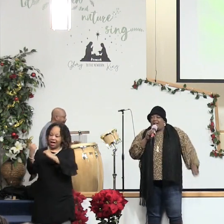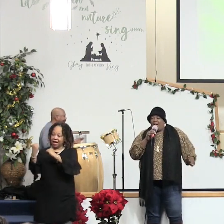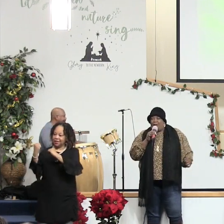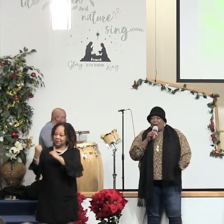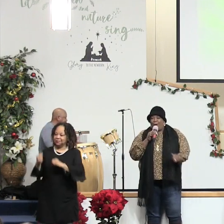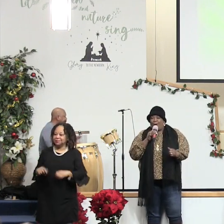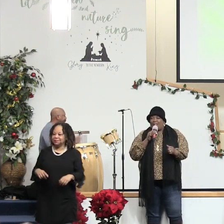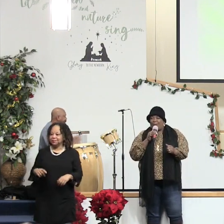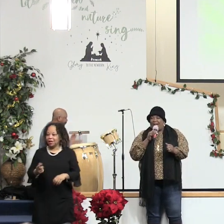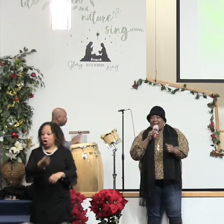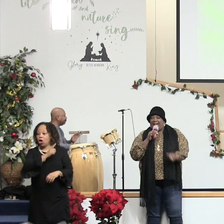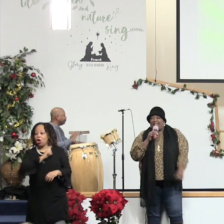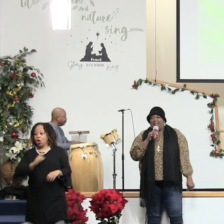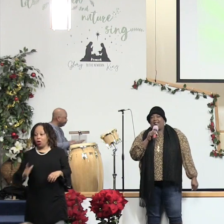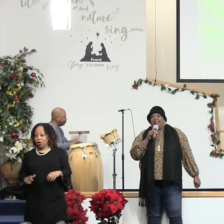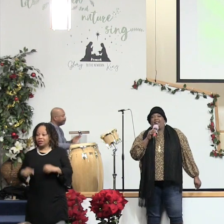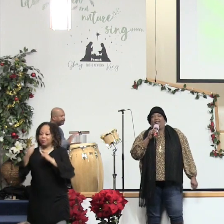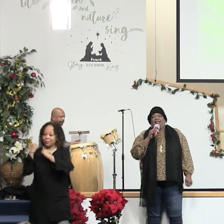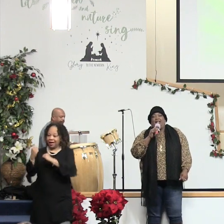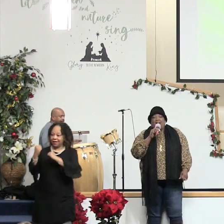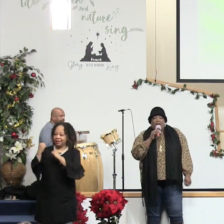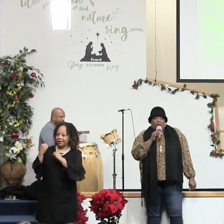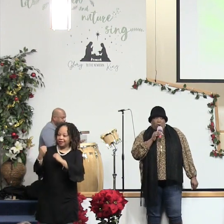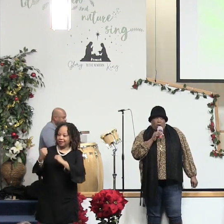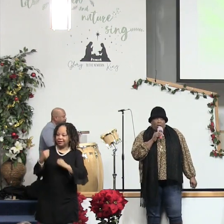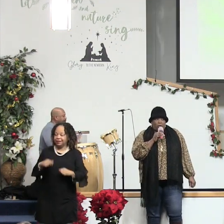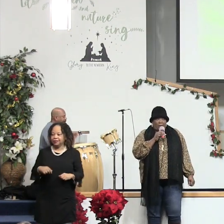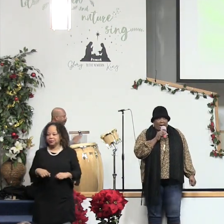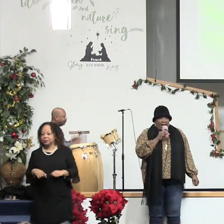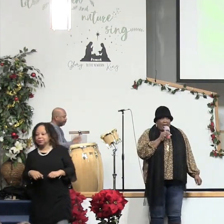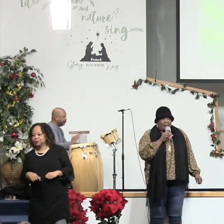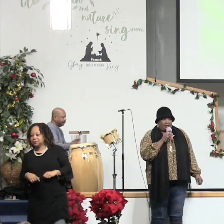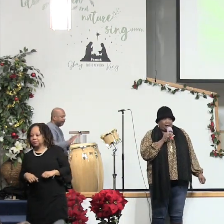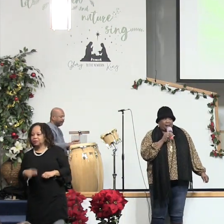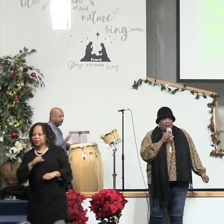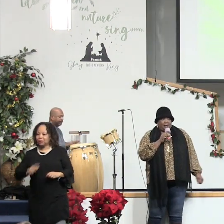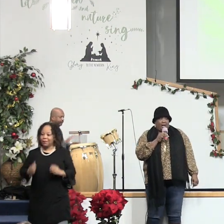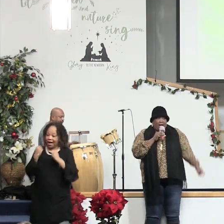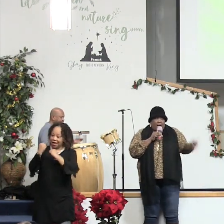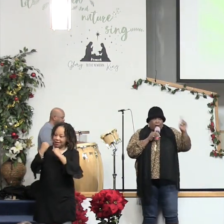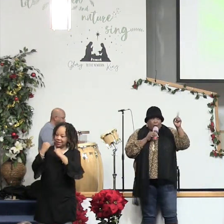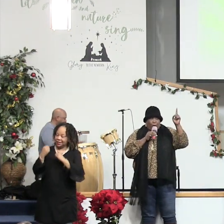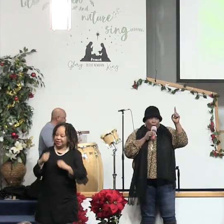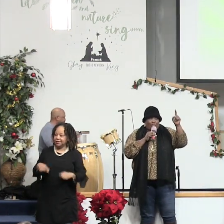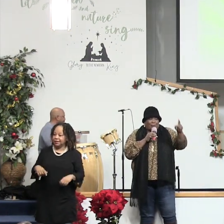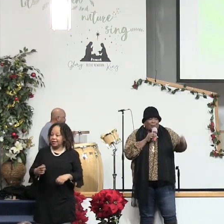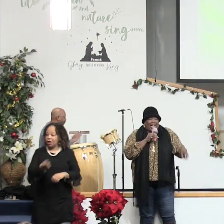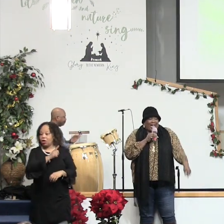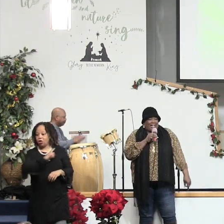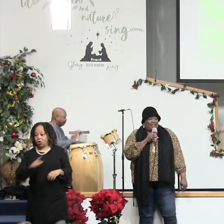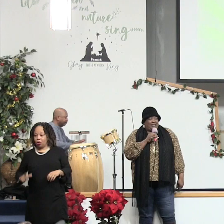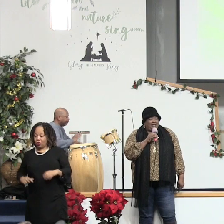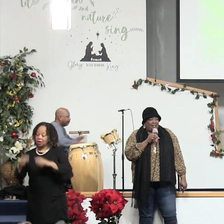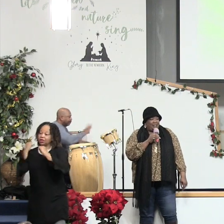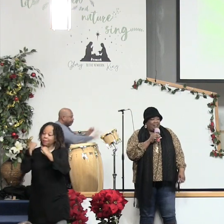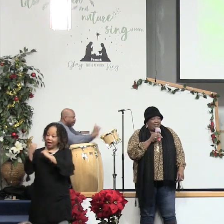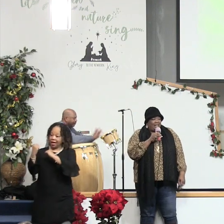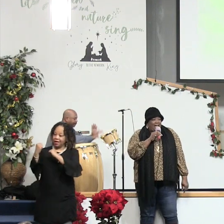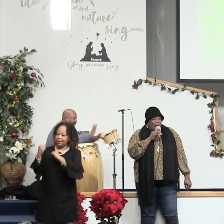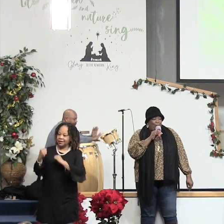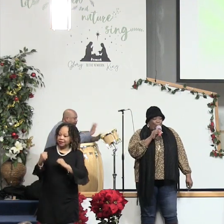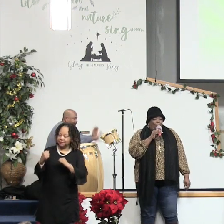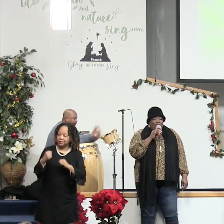you're mighty. Lord, you're mighty. Lord, you're mighty. Lord, you're mighty. Lord, you're mighty. Lord, you're mighty. Lord,